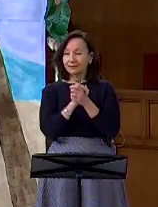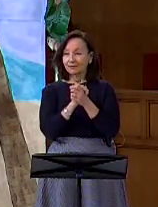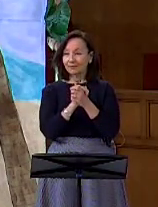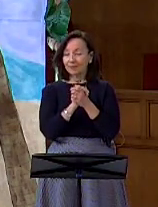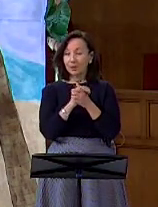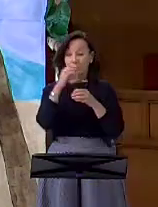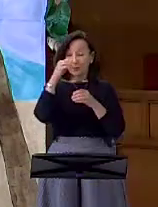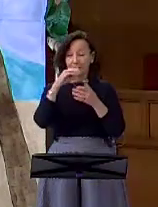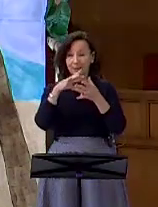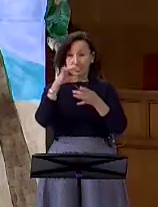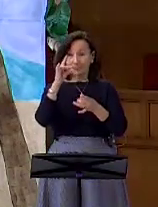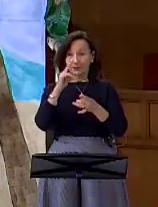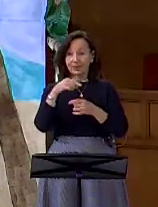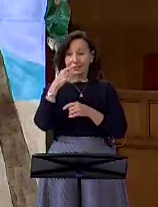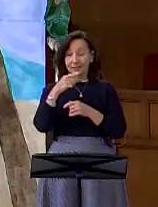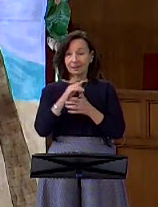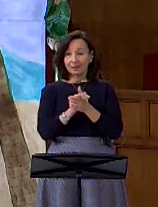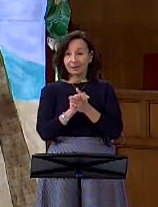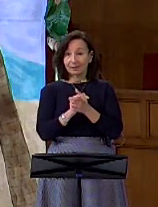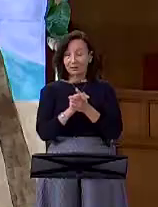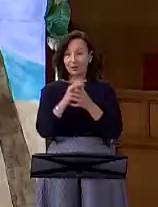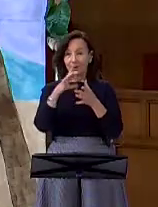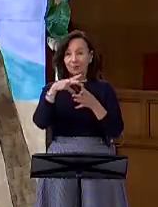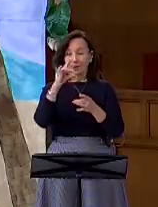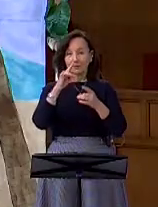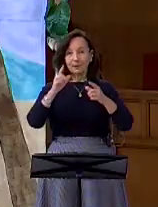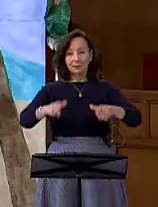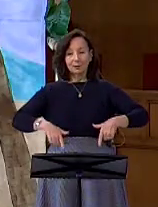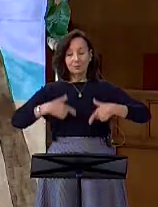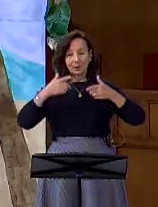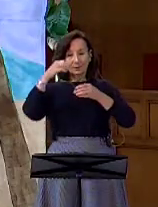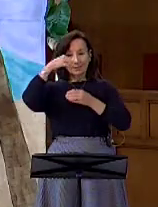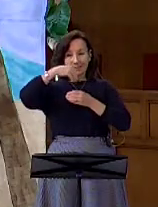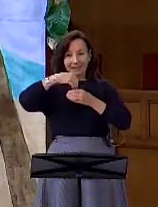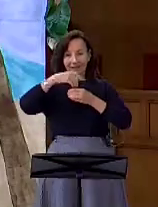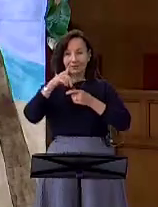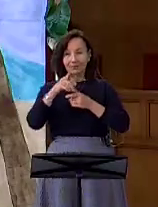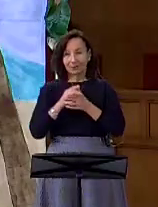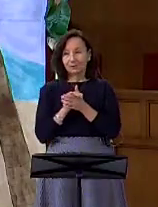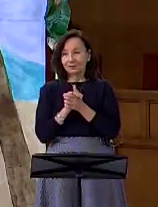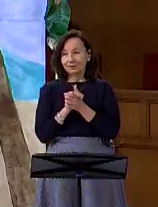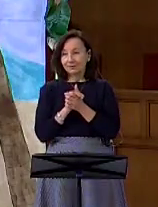You're in the Spirit, he says, since the Spirit dwells in you.